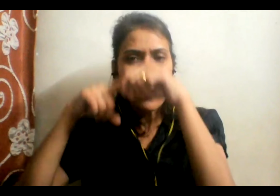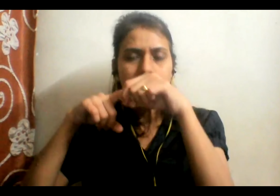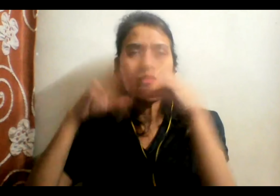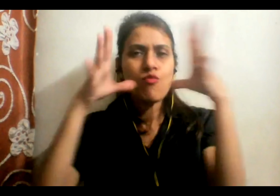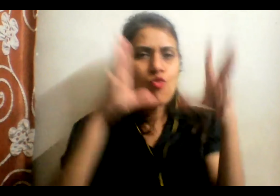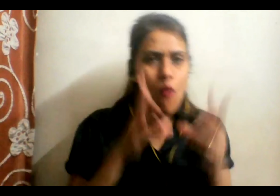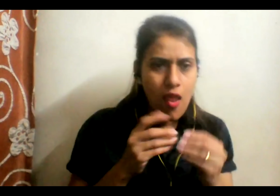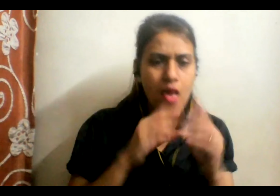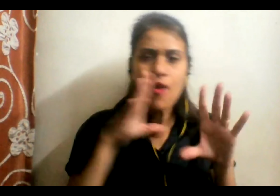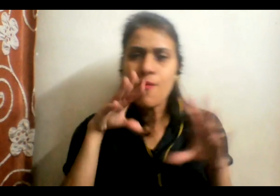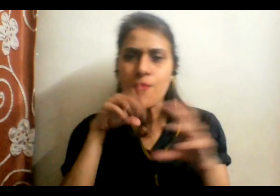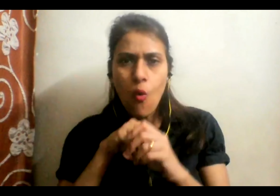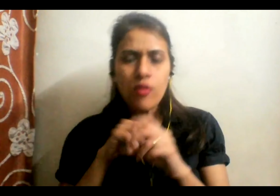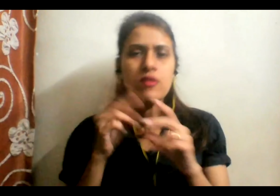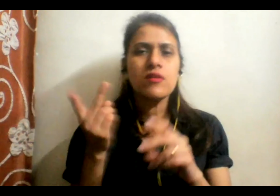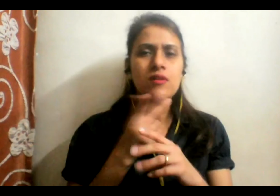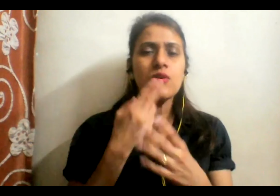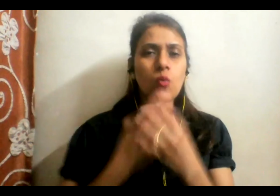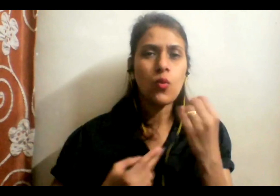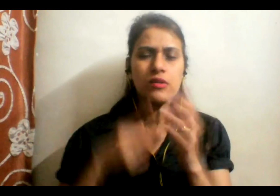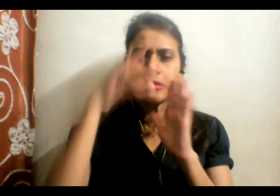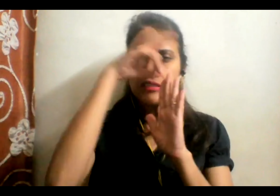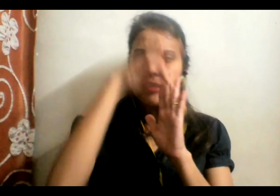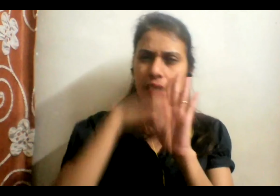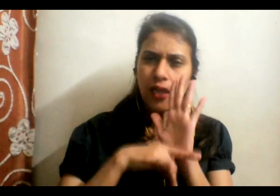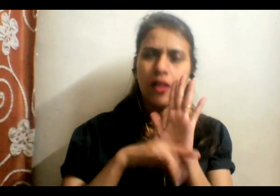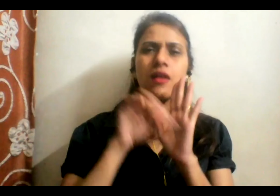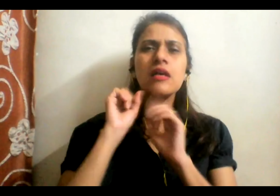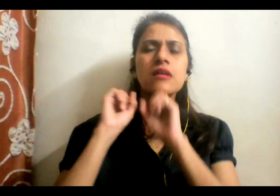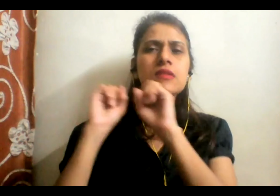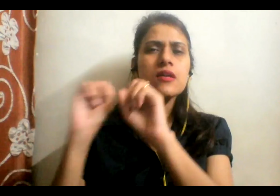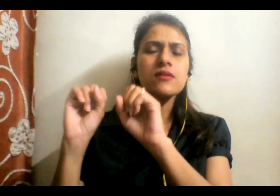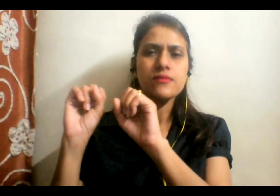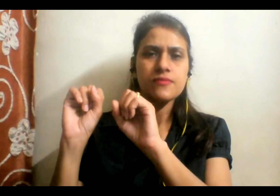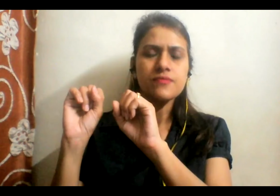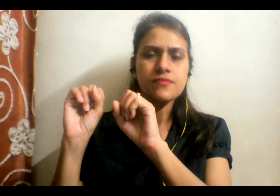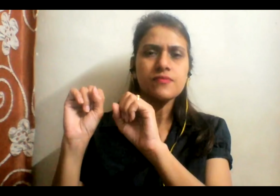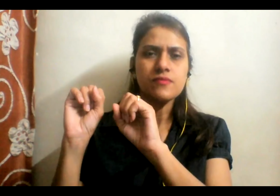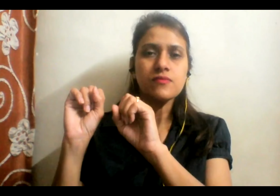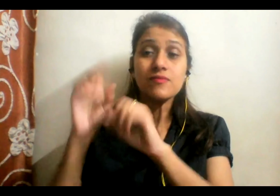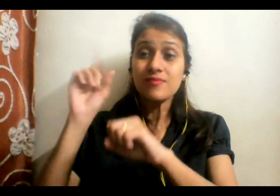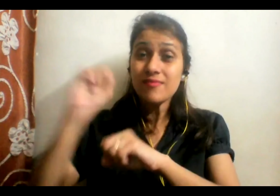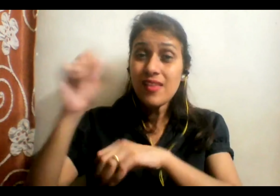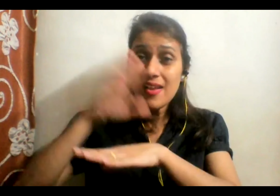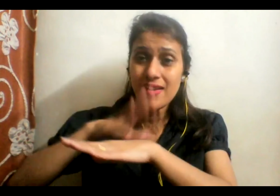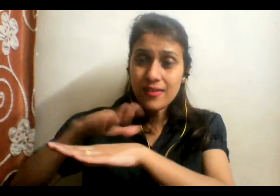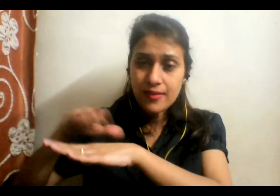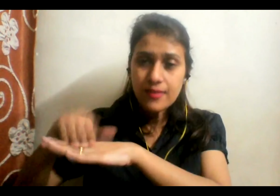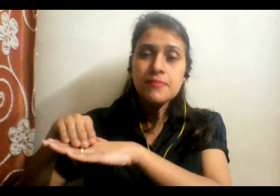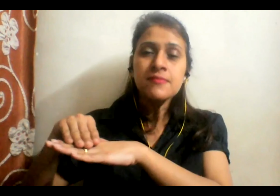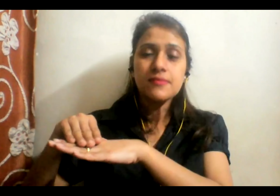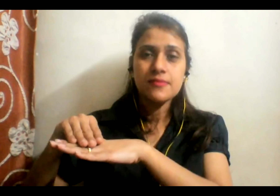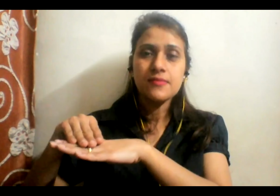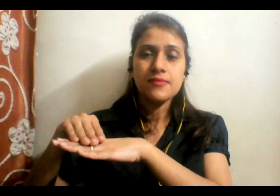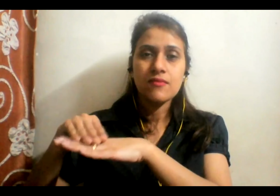they in detail out their what do you say, experiences, would be a